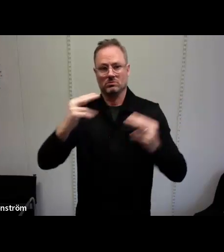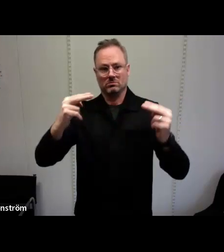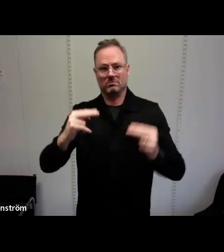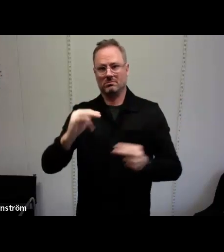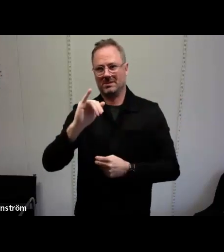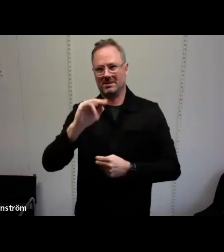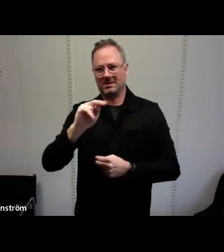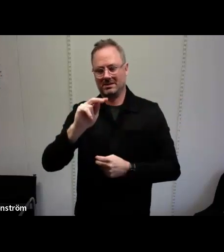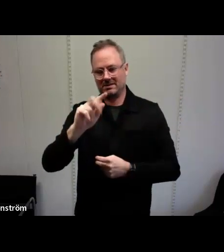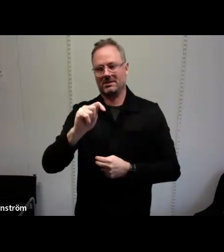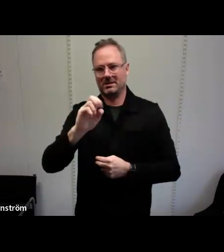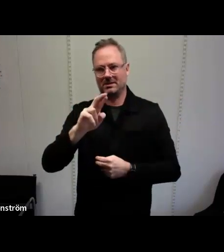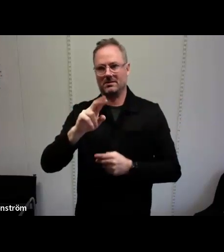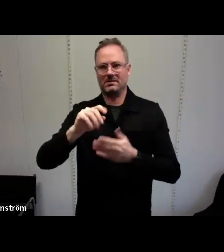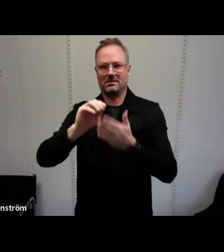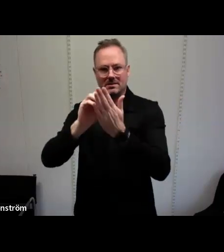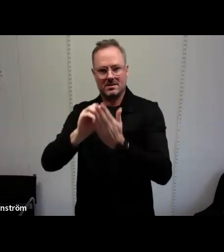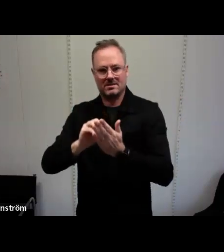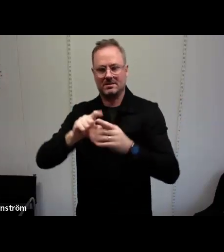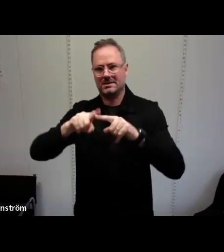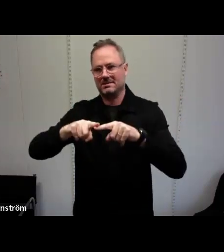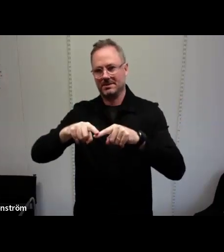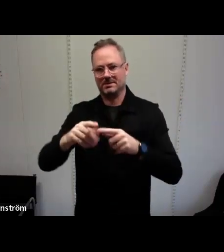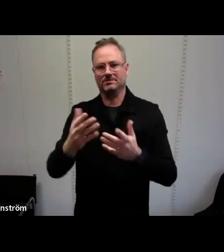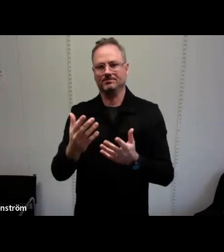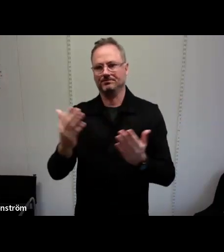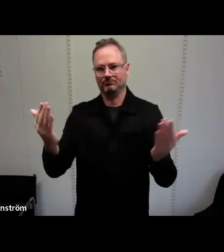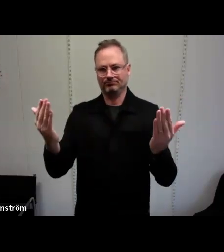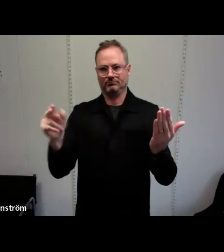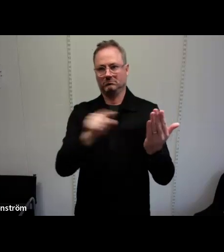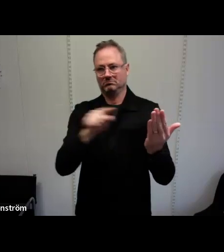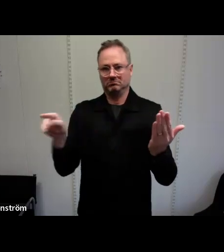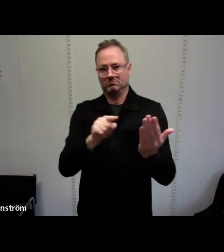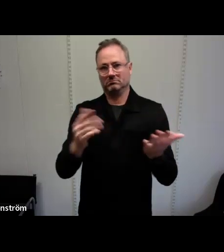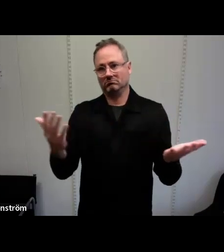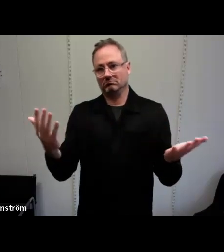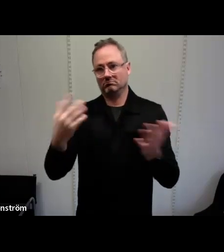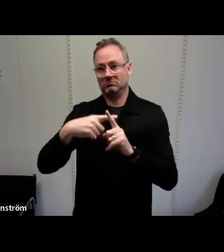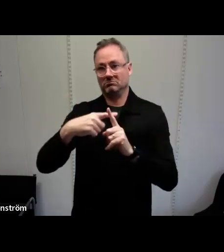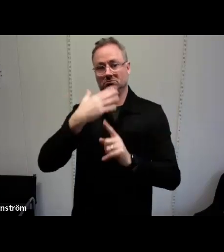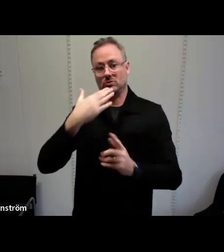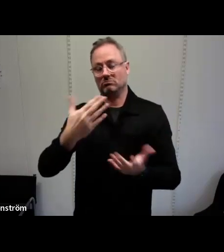the ratings and see, and we're looking at inter-rater reliability.